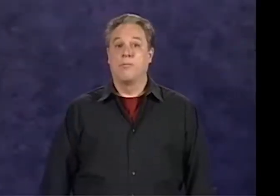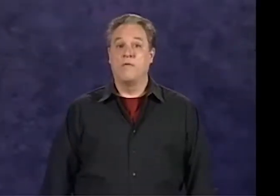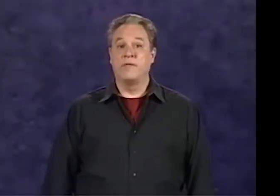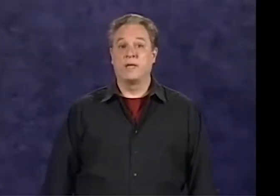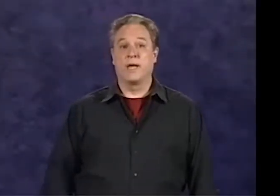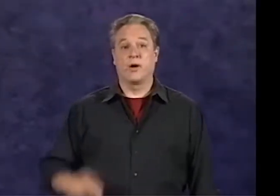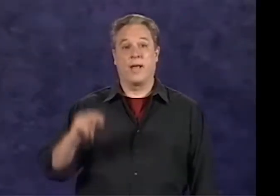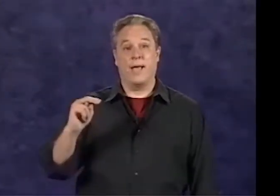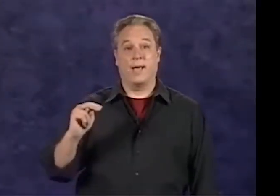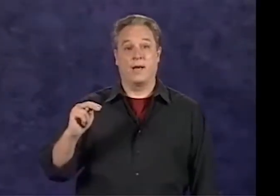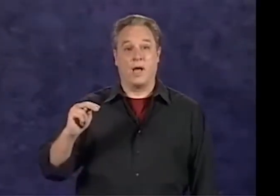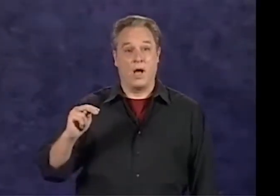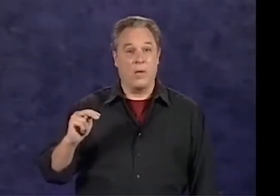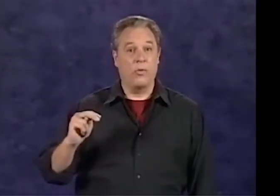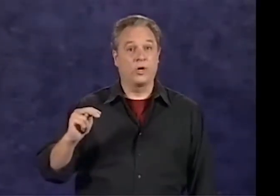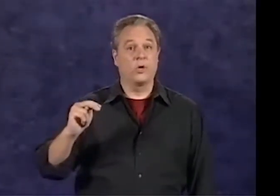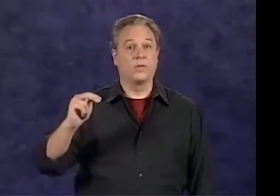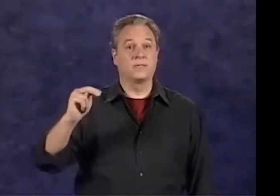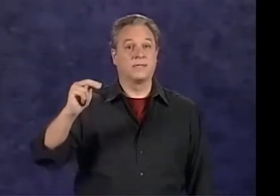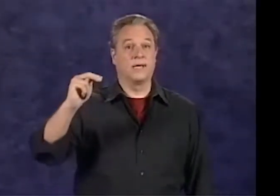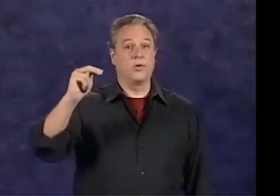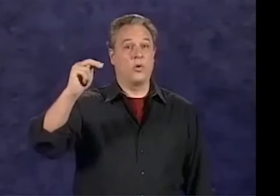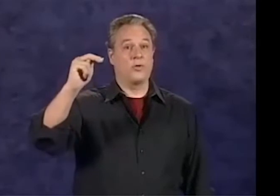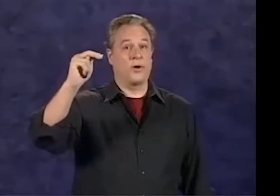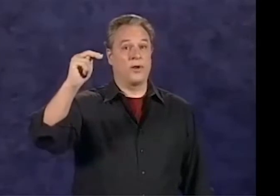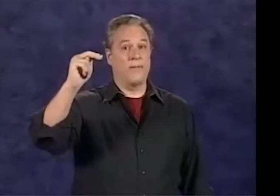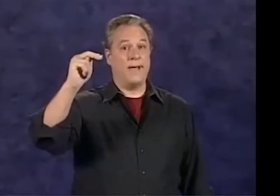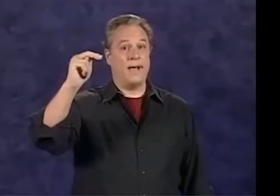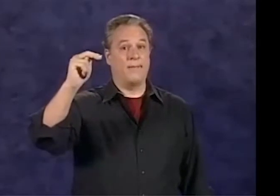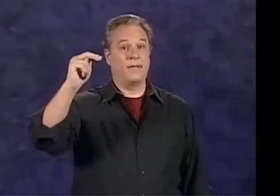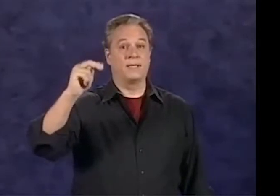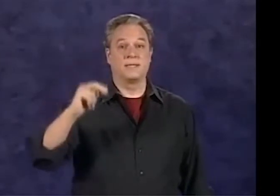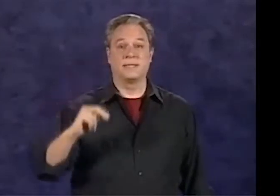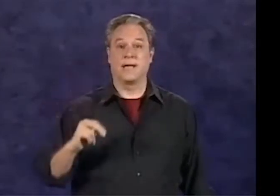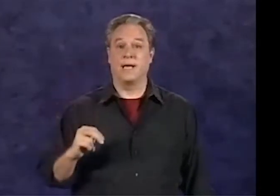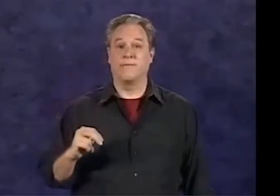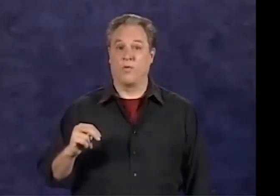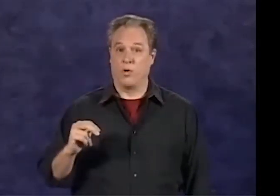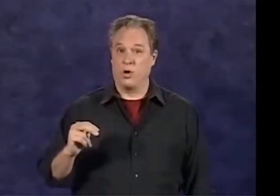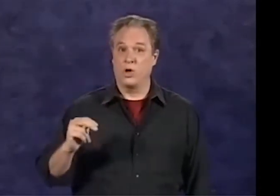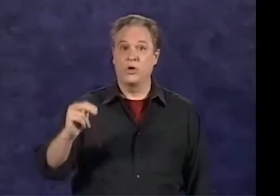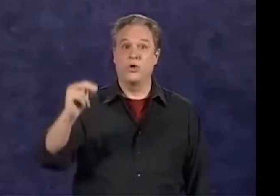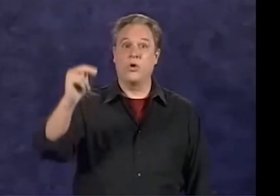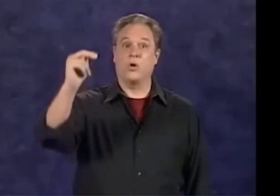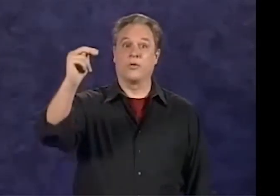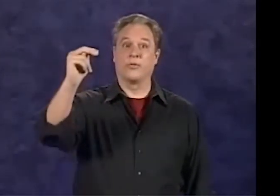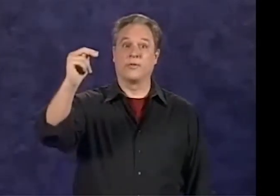Moving the letter N up where you would see north on a map is the sign for north.